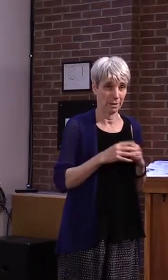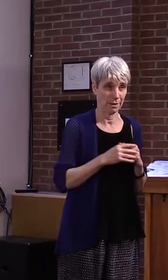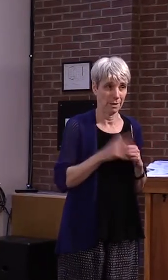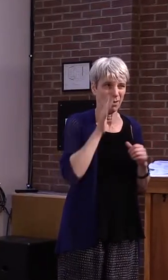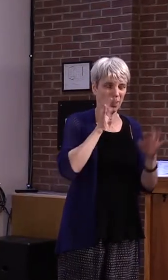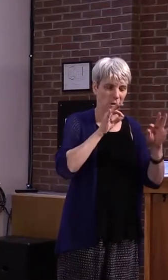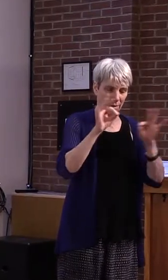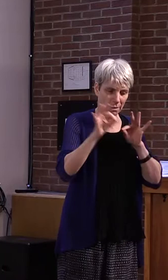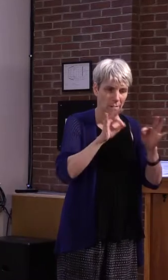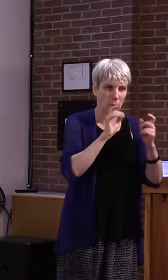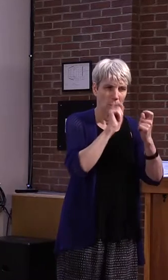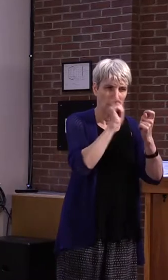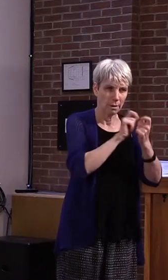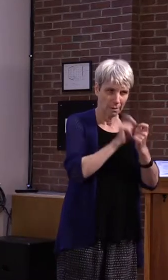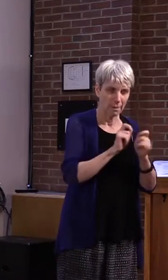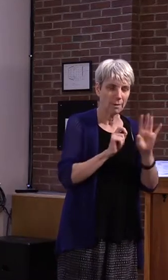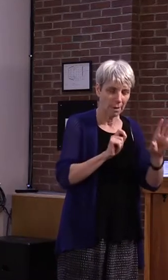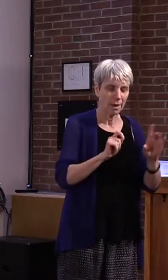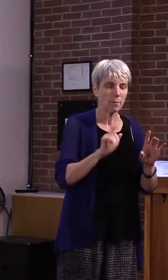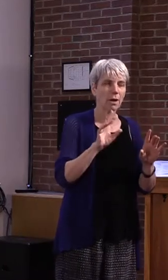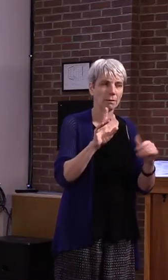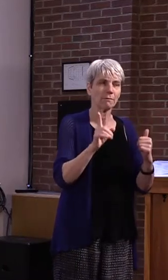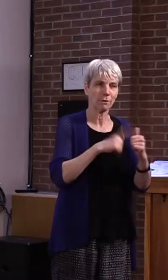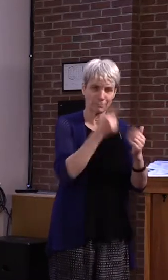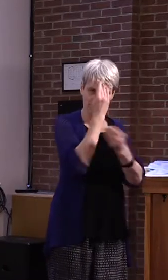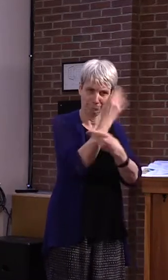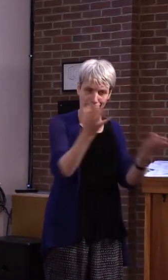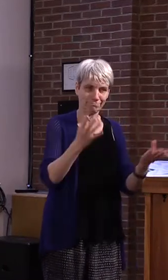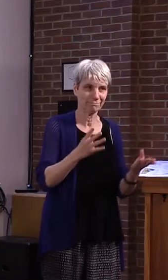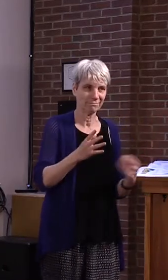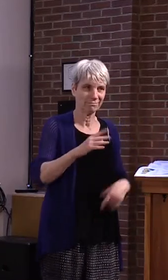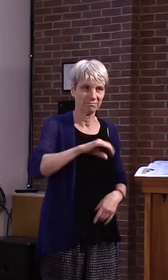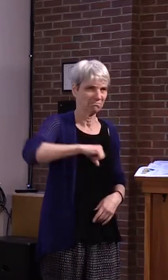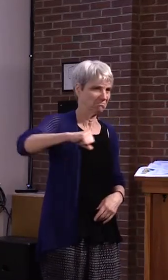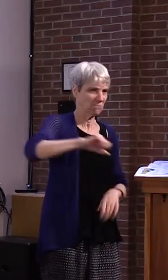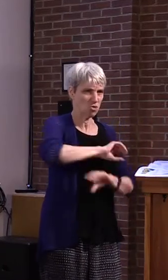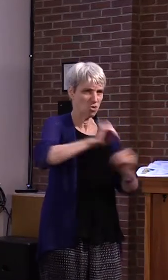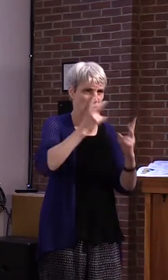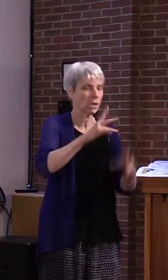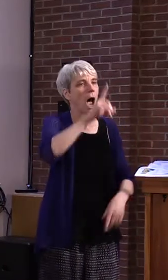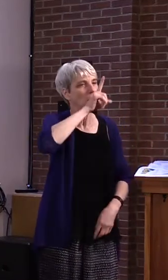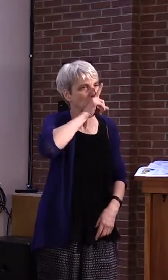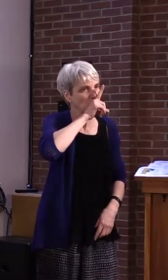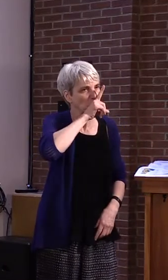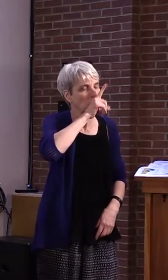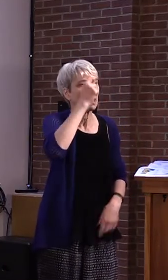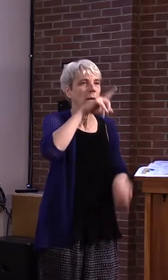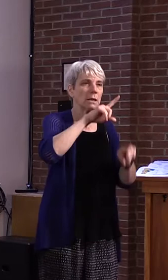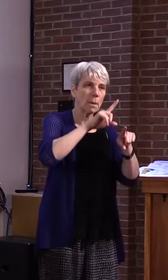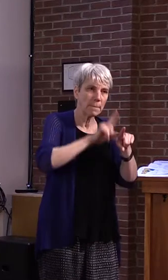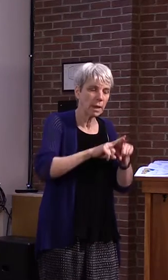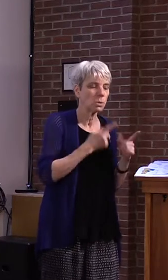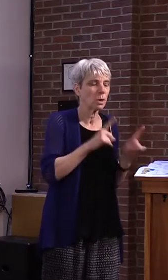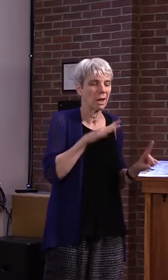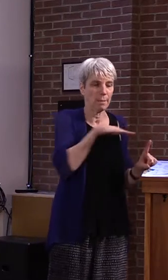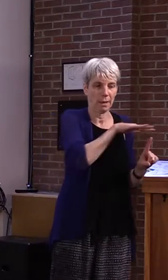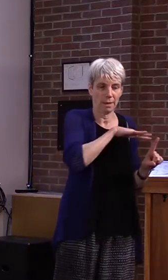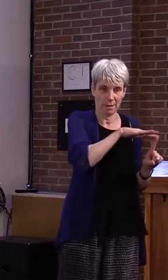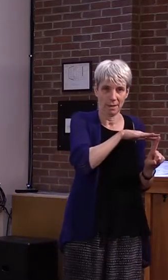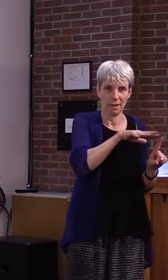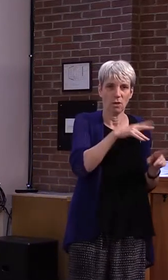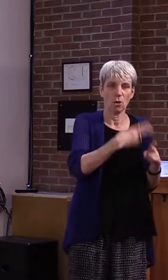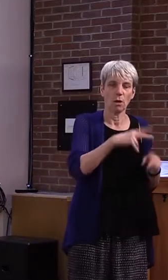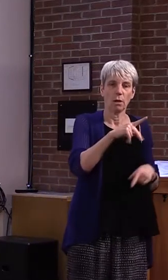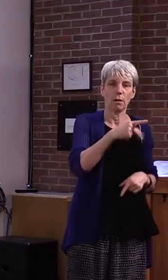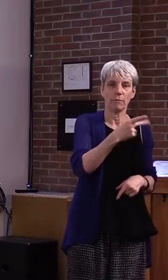I'll get probably to the question you're asking for, Kat. They have to go through several phases, and those phases are sort of